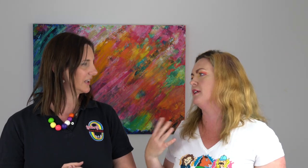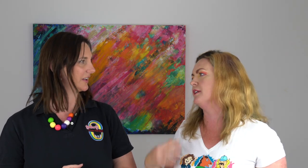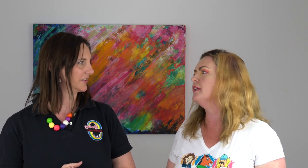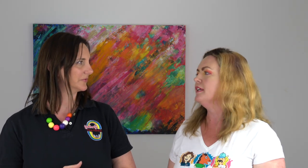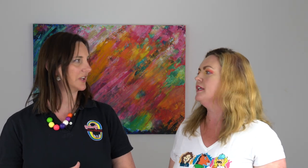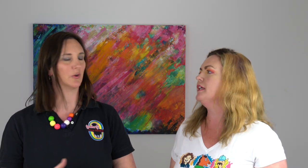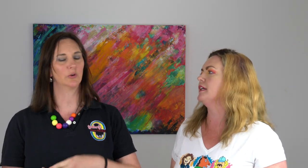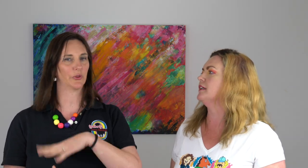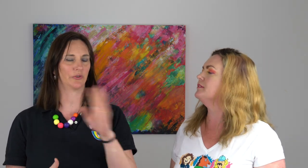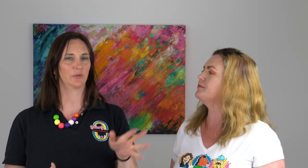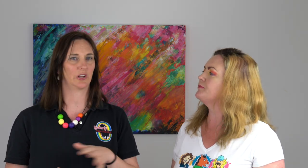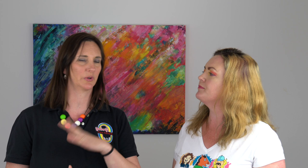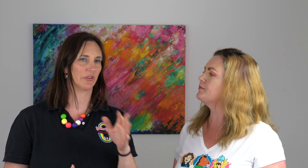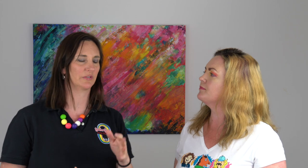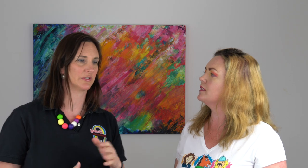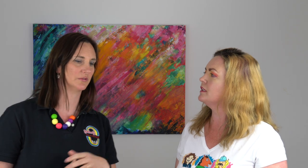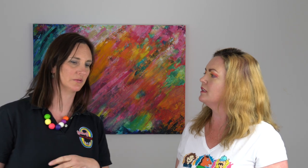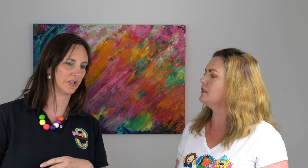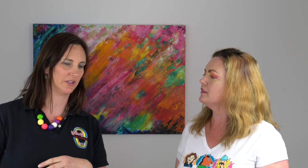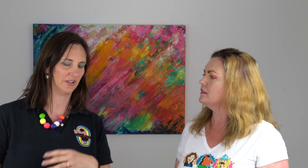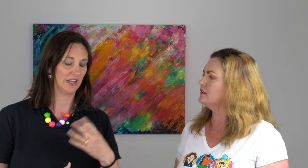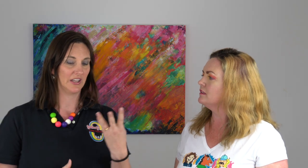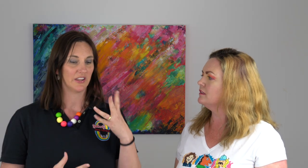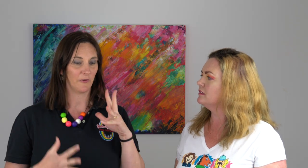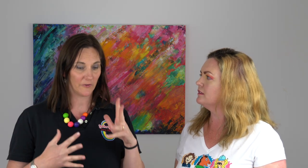Yeah. So all through when I went through school with it, they